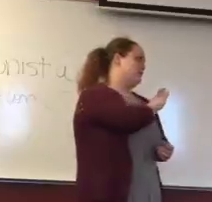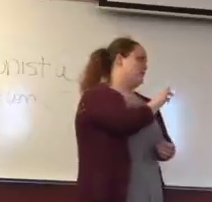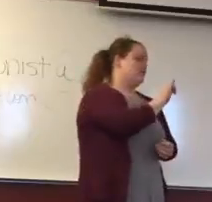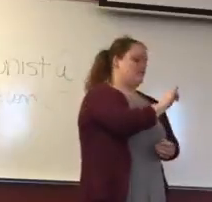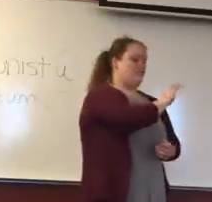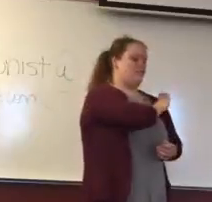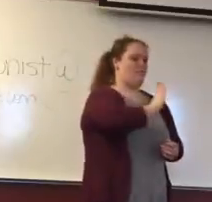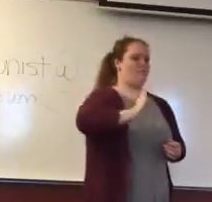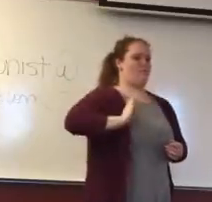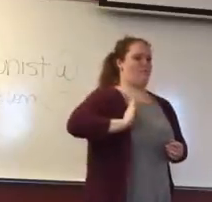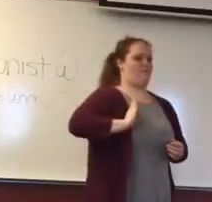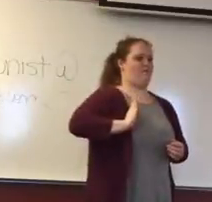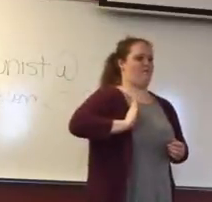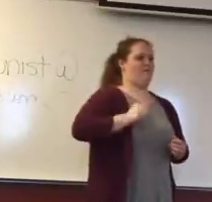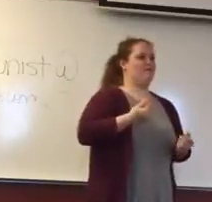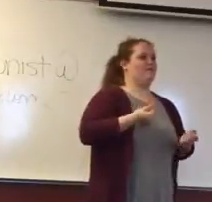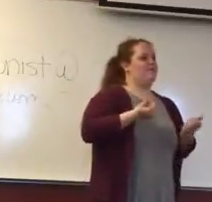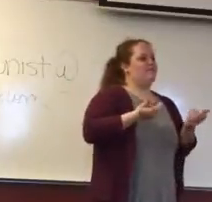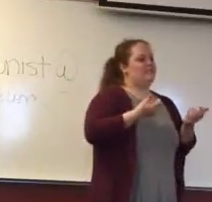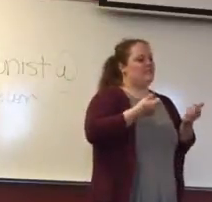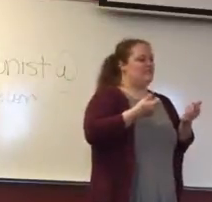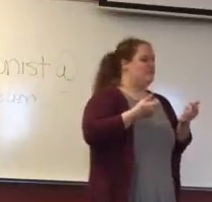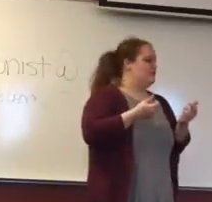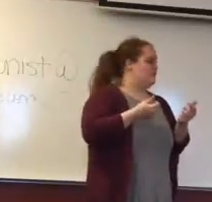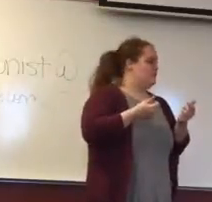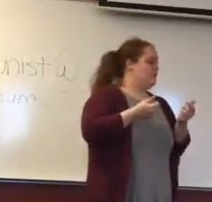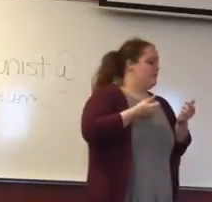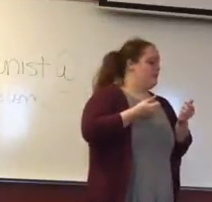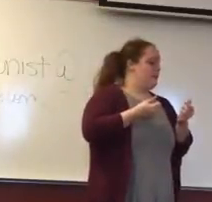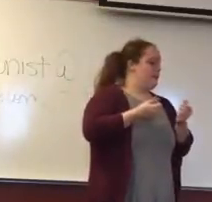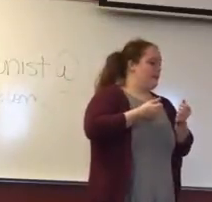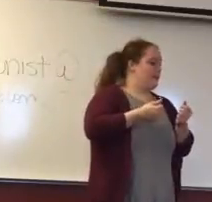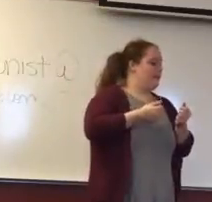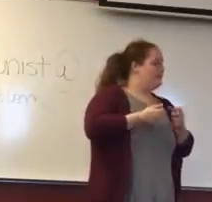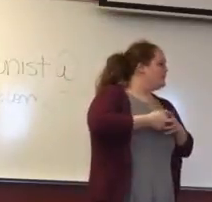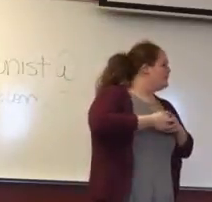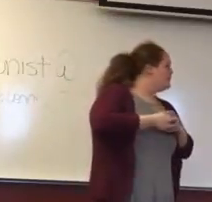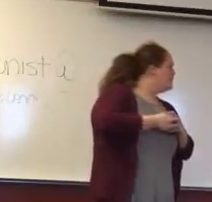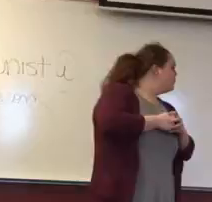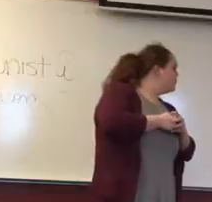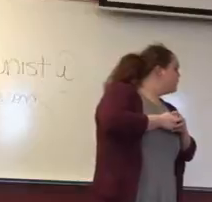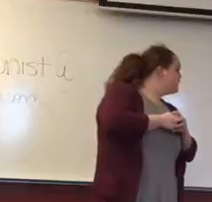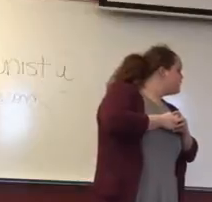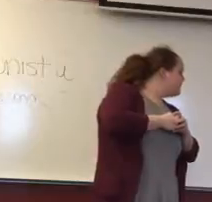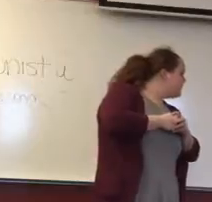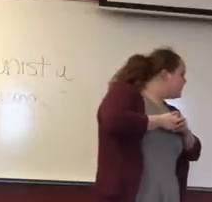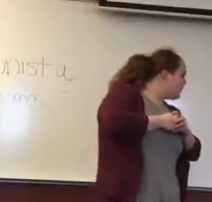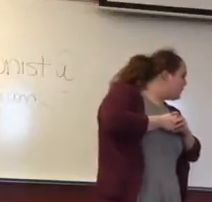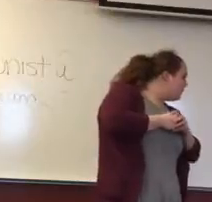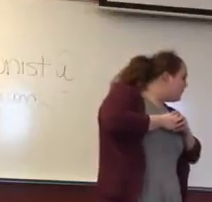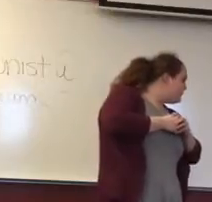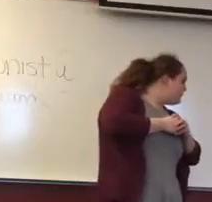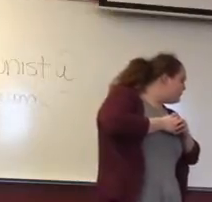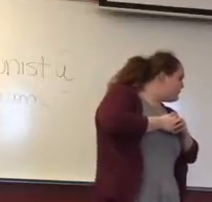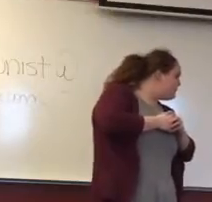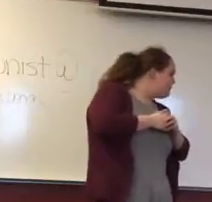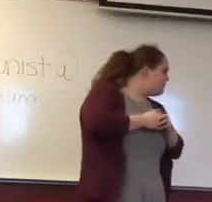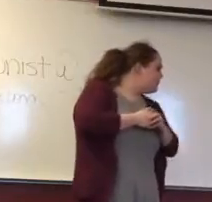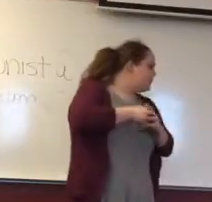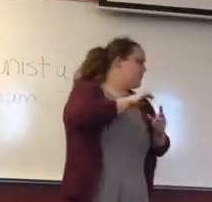like that because they're protective of the people that live in both places. Yeah. They're very Also, protective. The board is very protective over